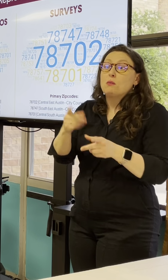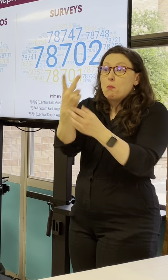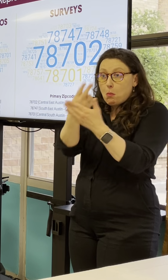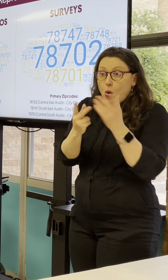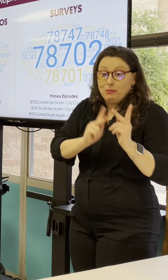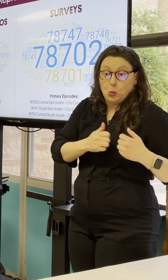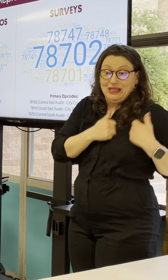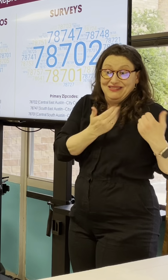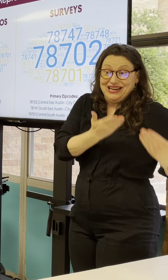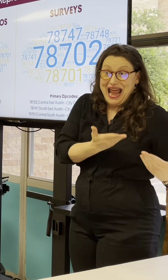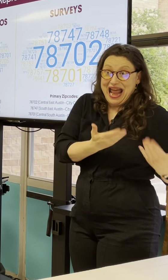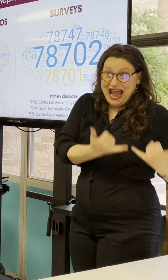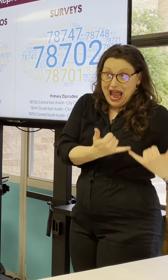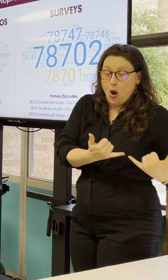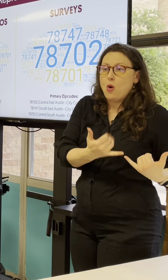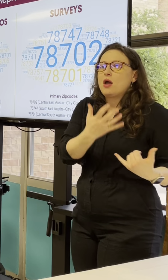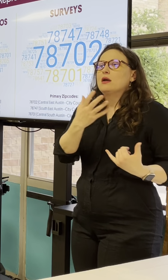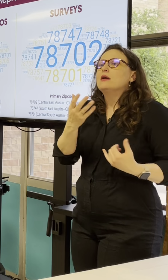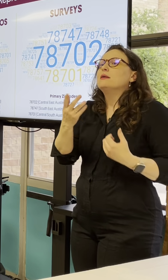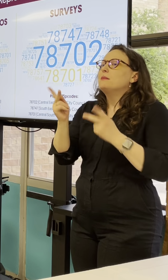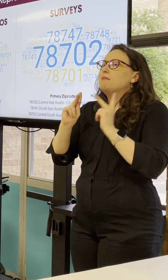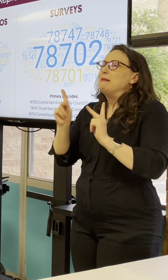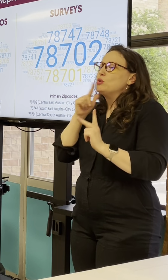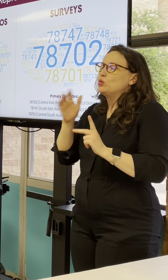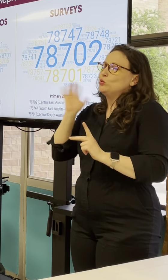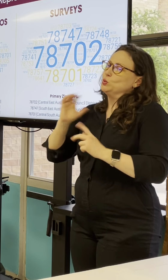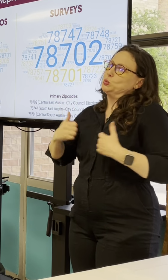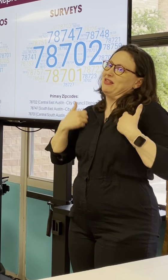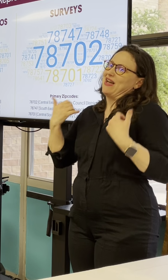have primarily been from Central East Austin.